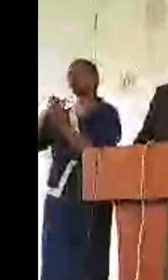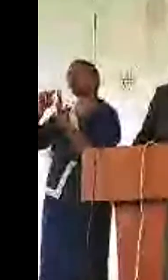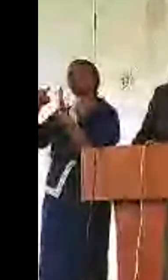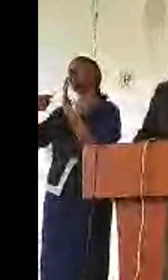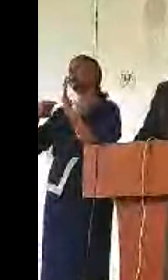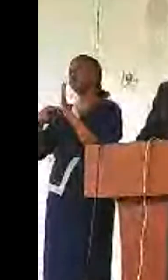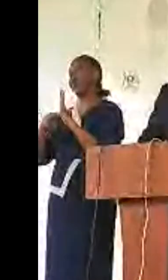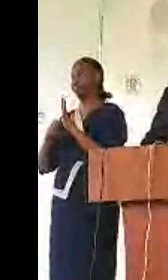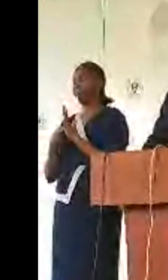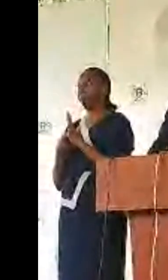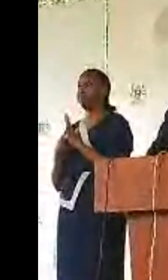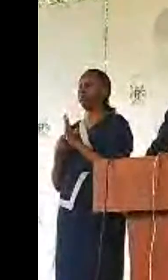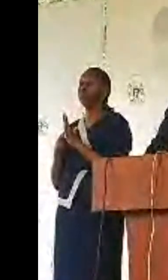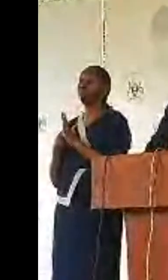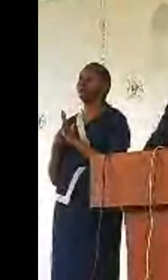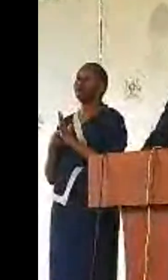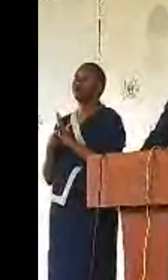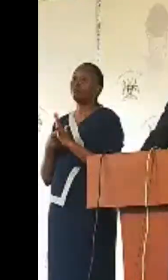center.